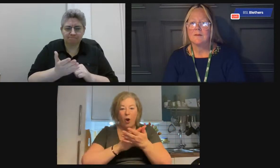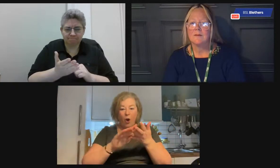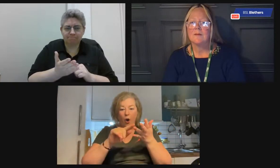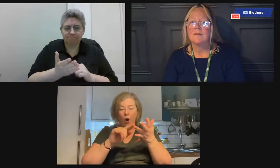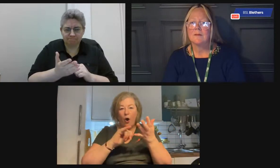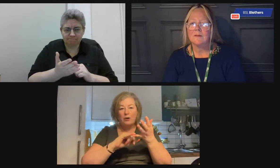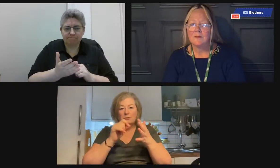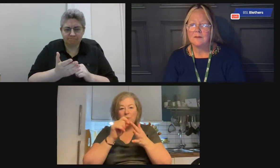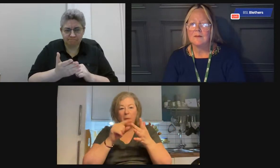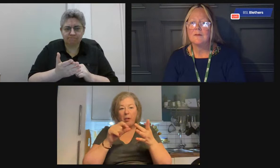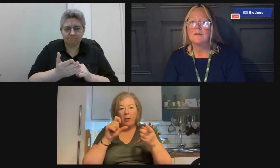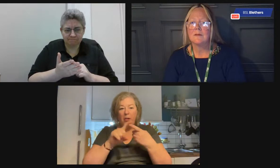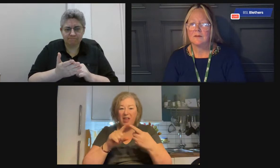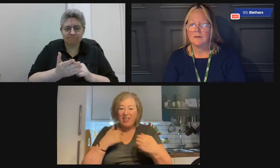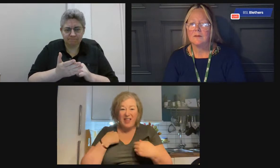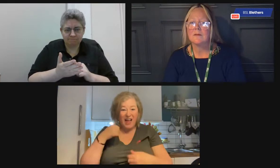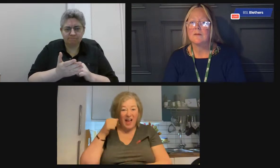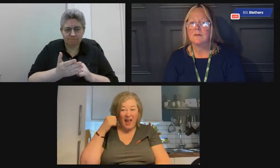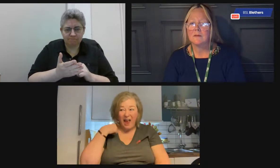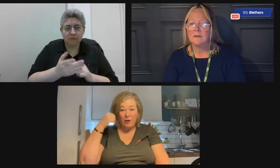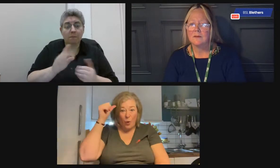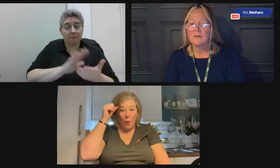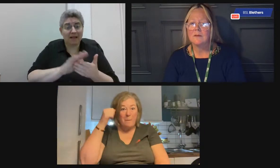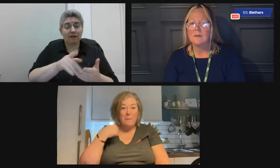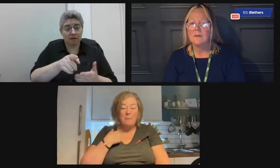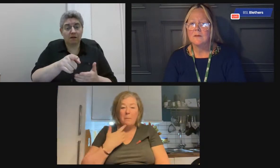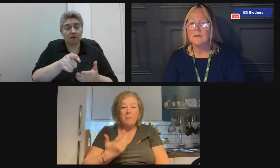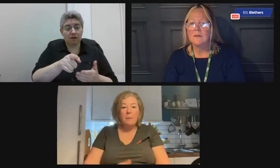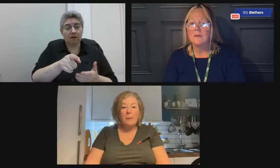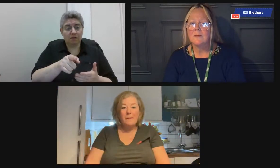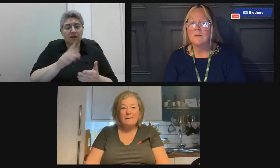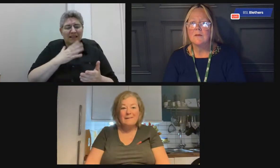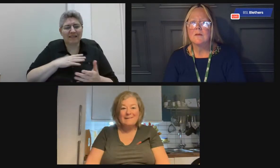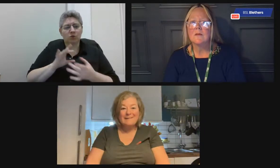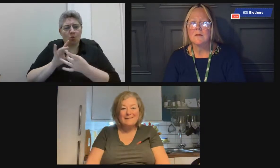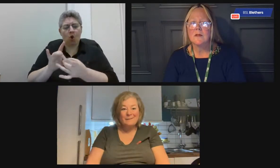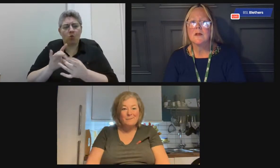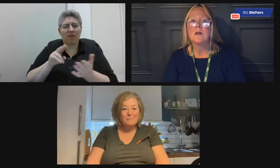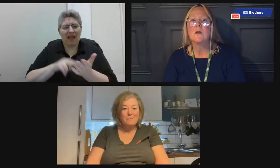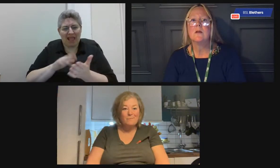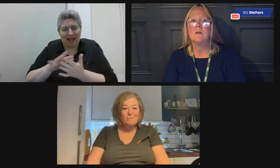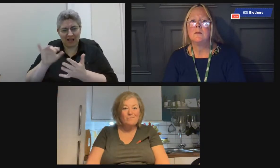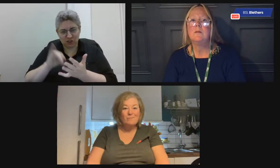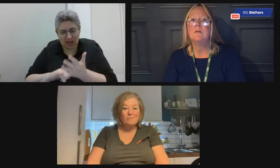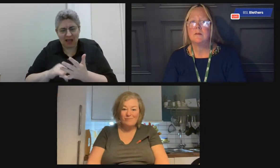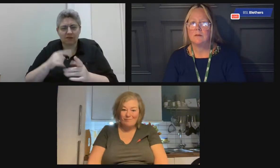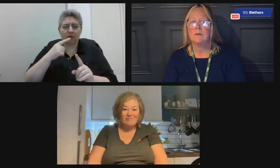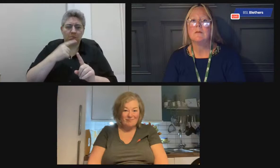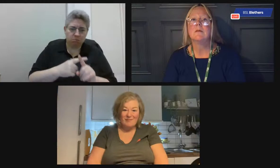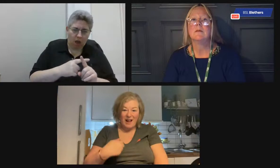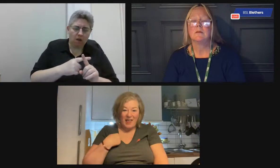I can remember one of my friends, and they were transferred into a hospice, and it was through